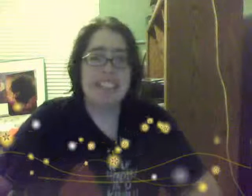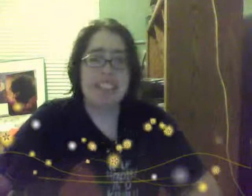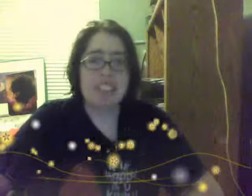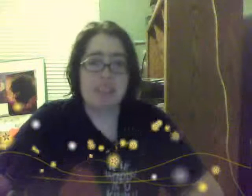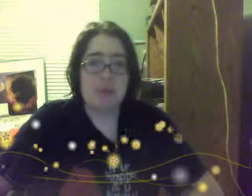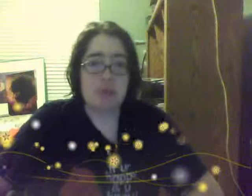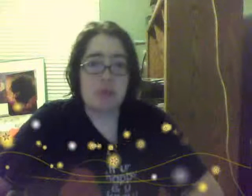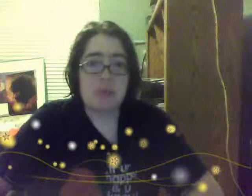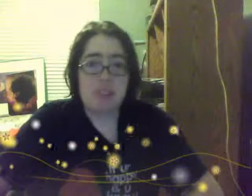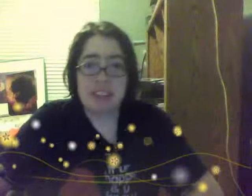this episode,